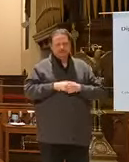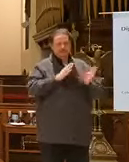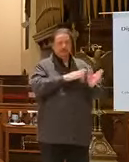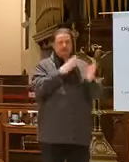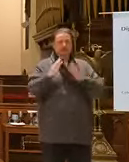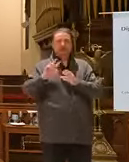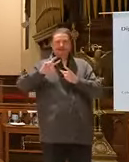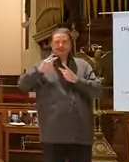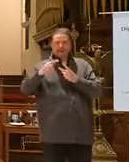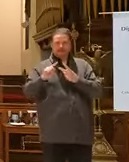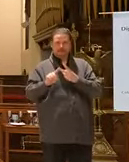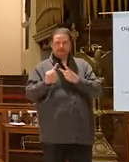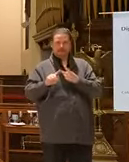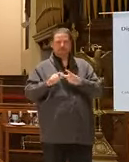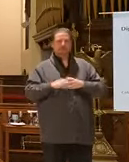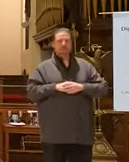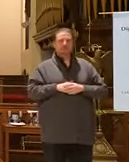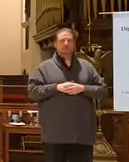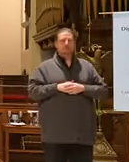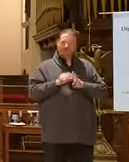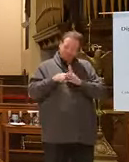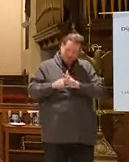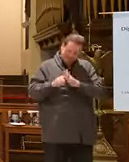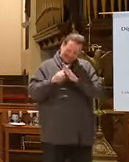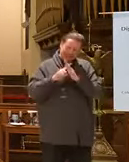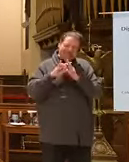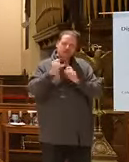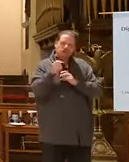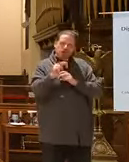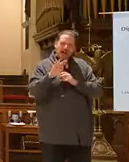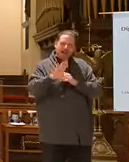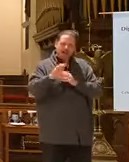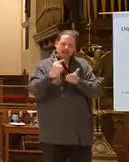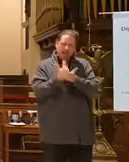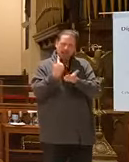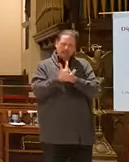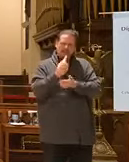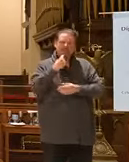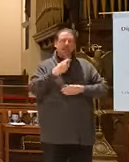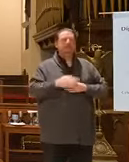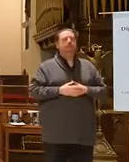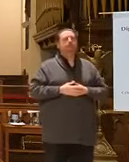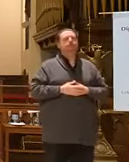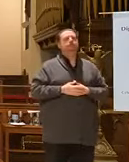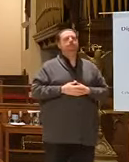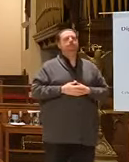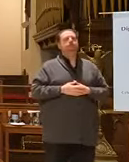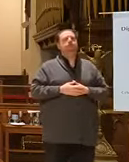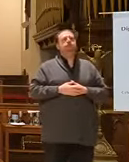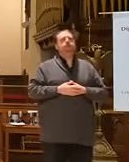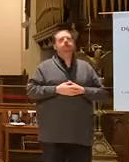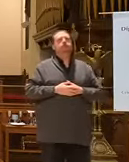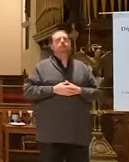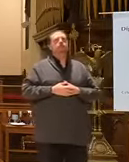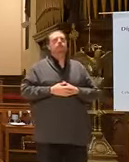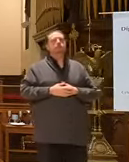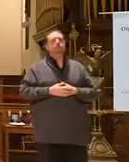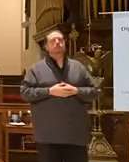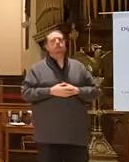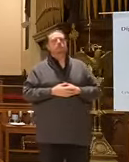And the second passage, at the very beginning of John's Gospel, says, he